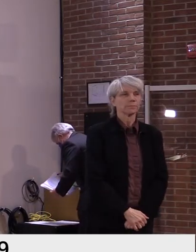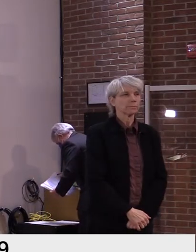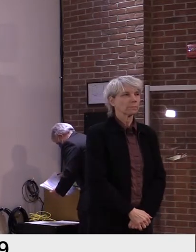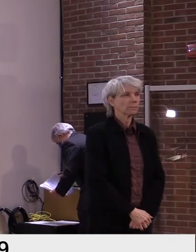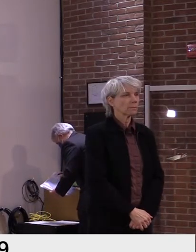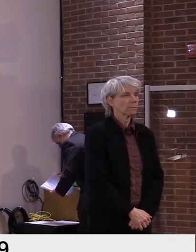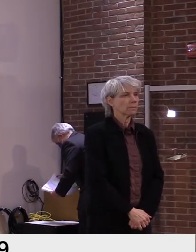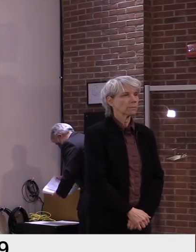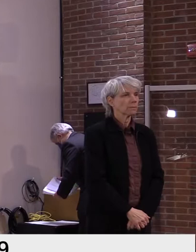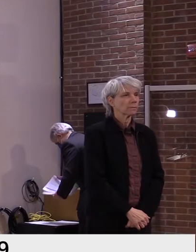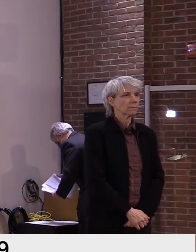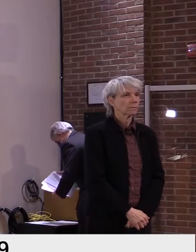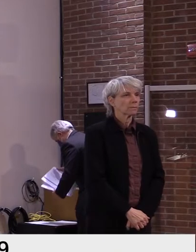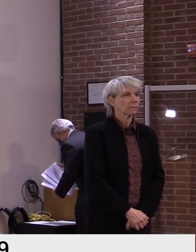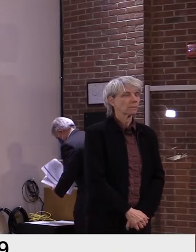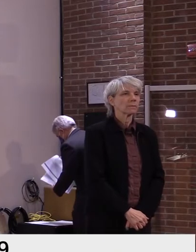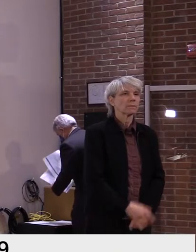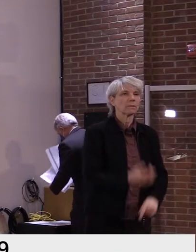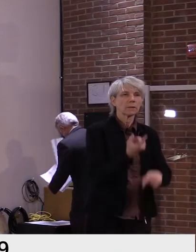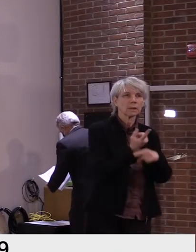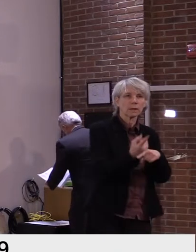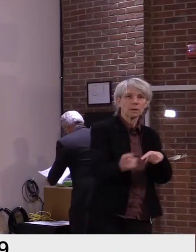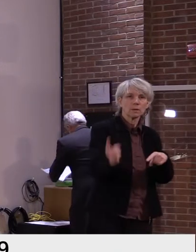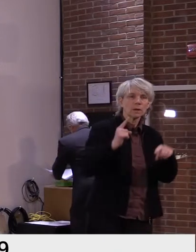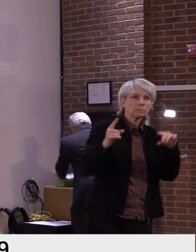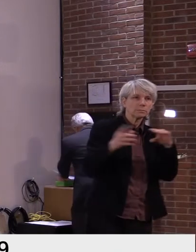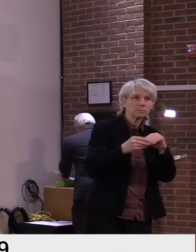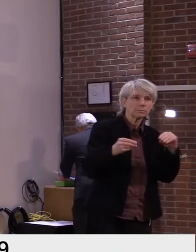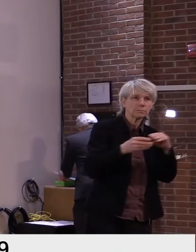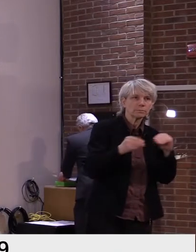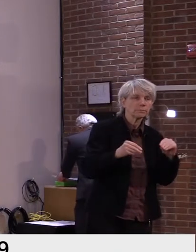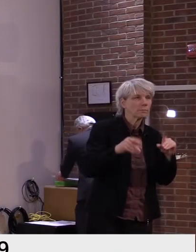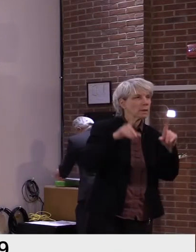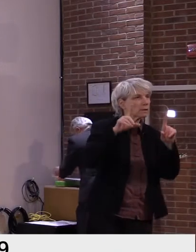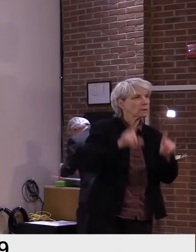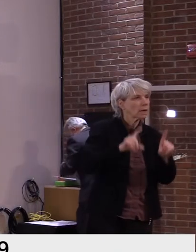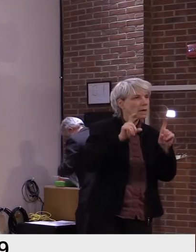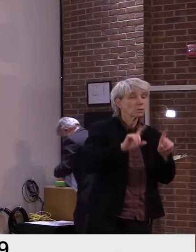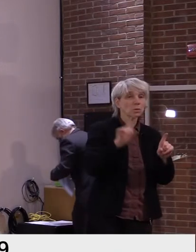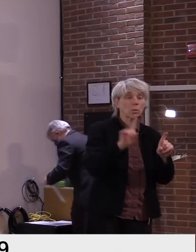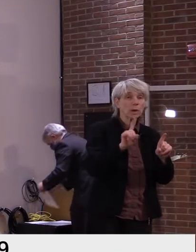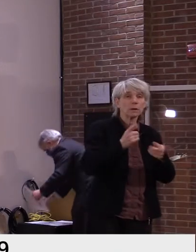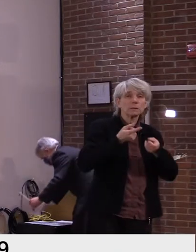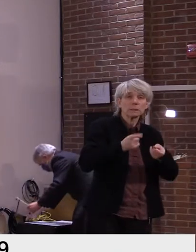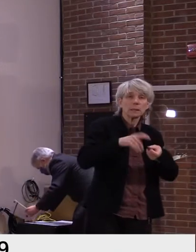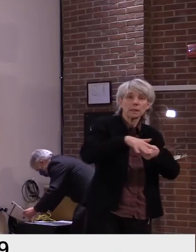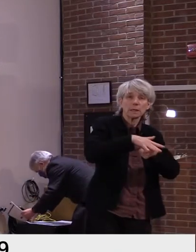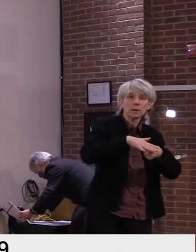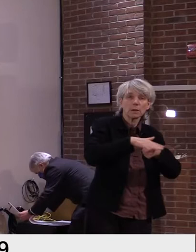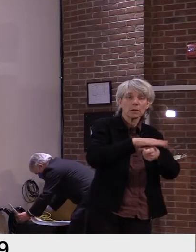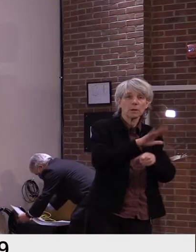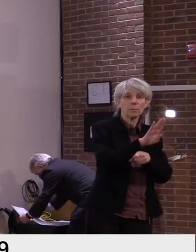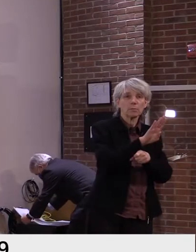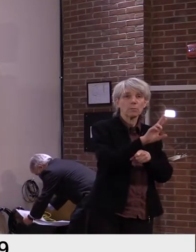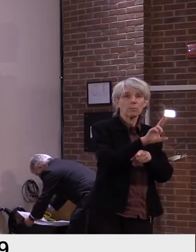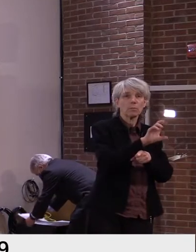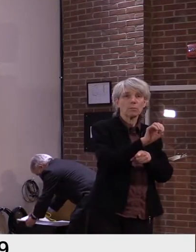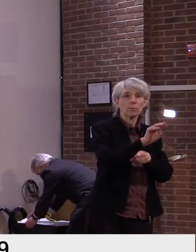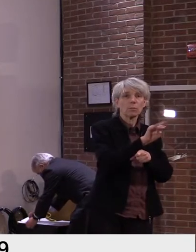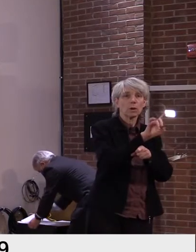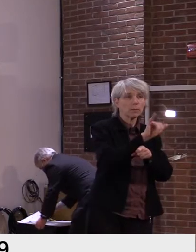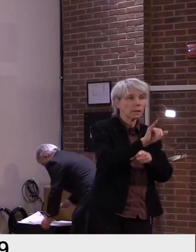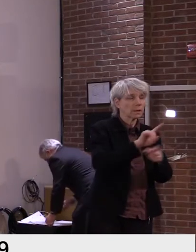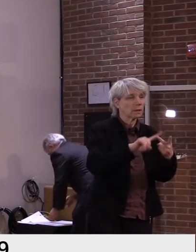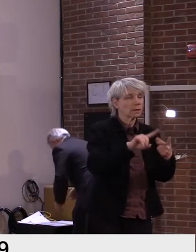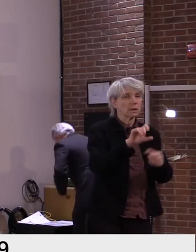Last week, I shared some information about testing at Bromley and Stratton ski areas. We now have some